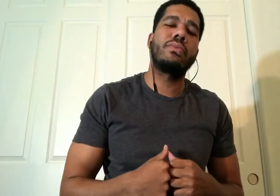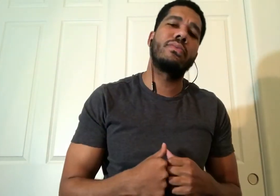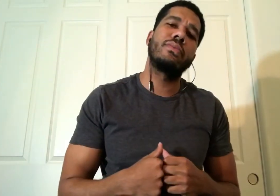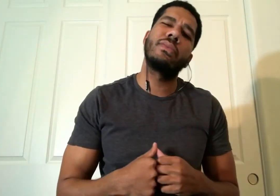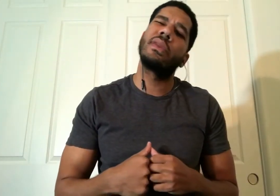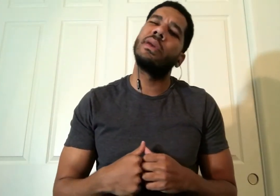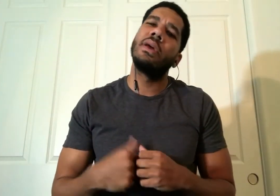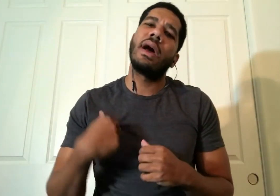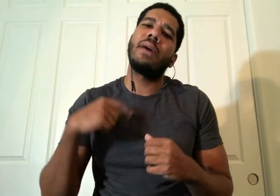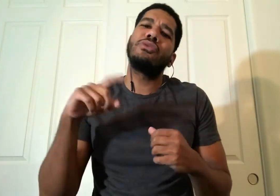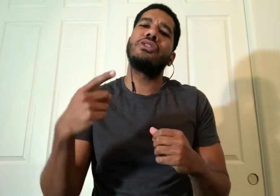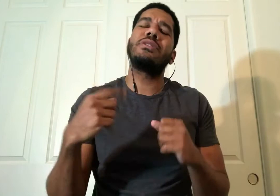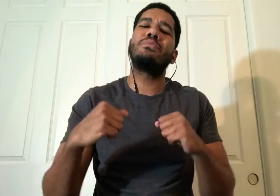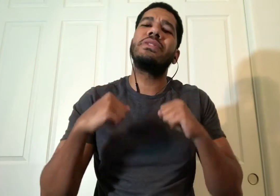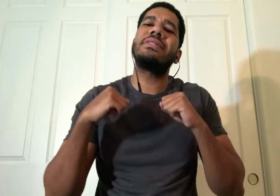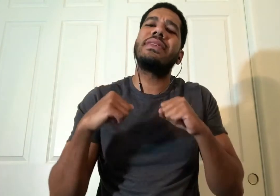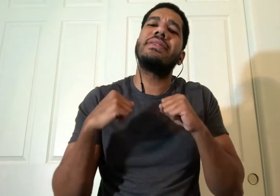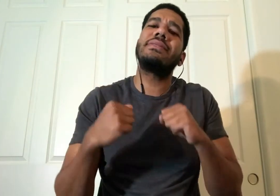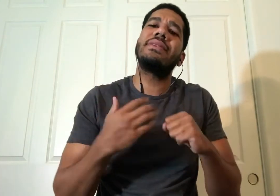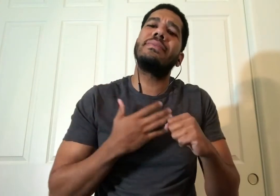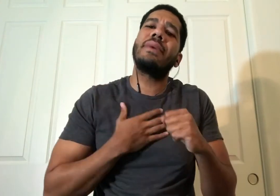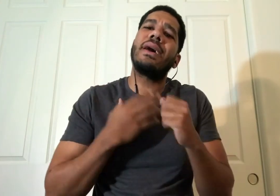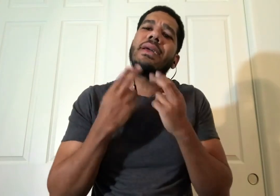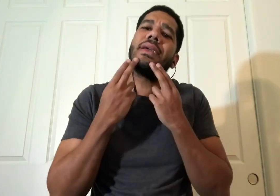cold. I'm just protecting my